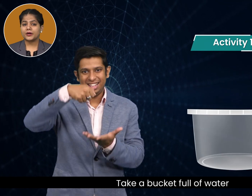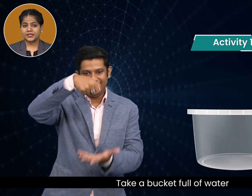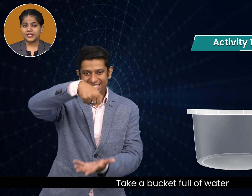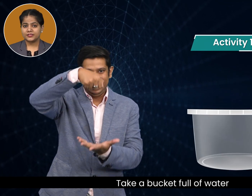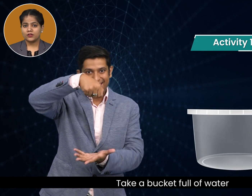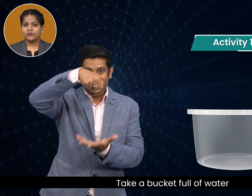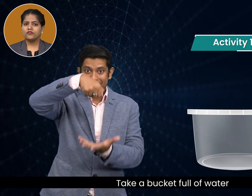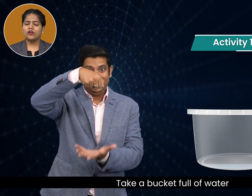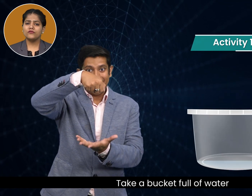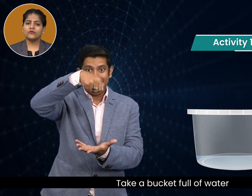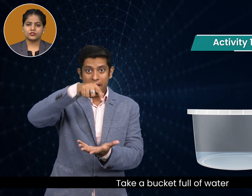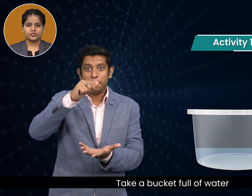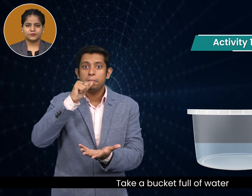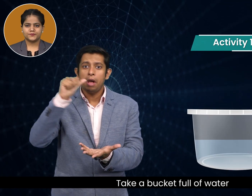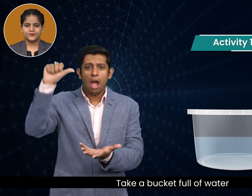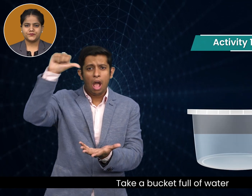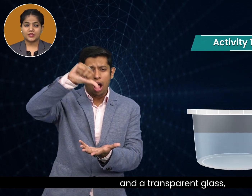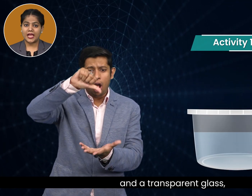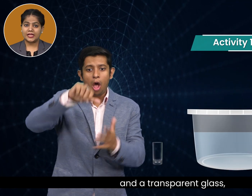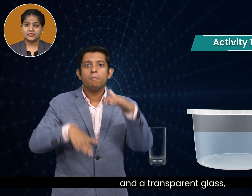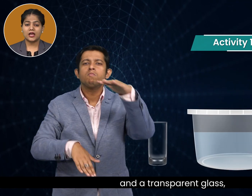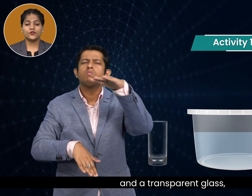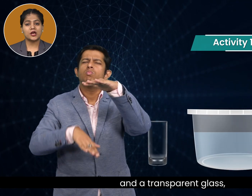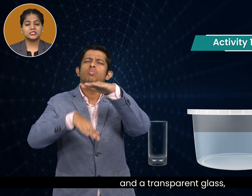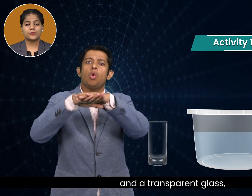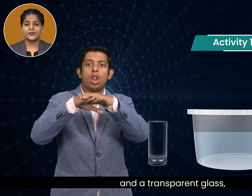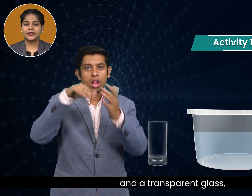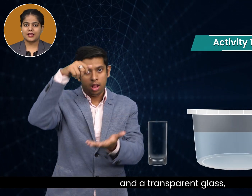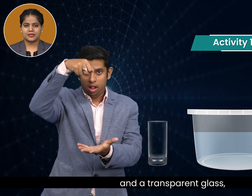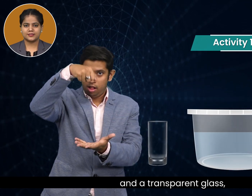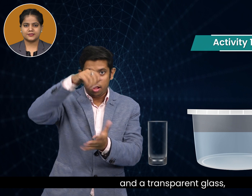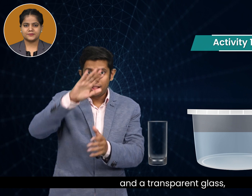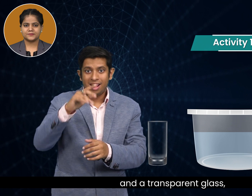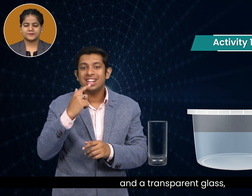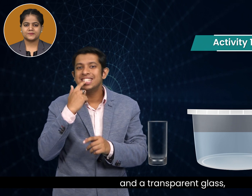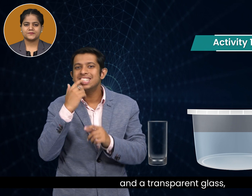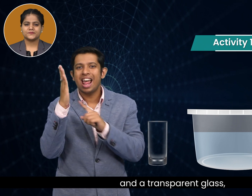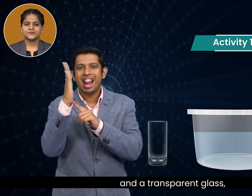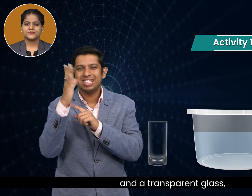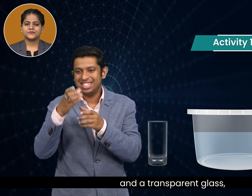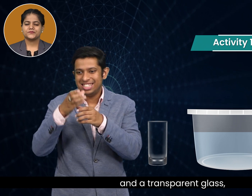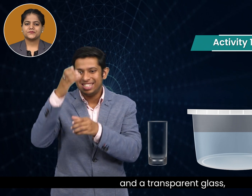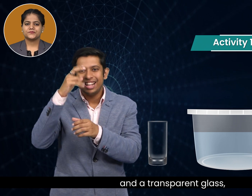Take a bucket full of water and a transparent glass.